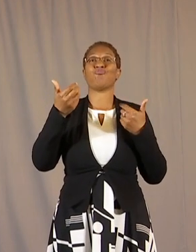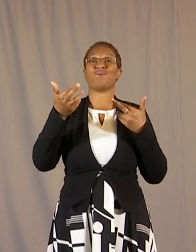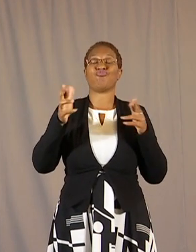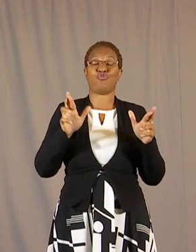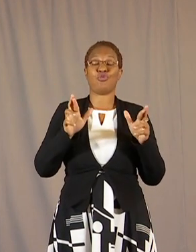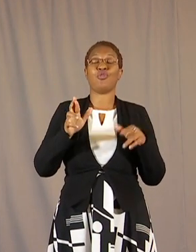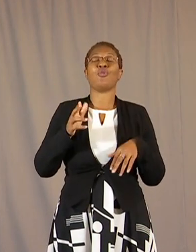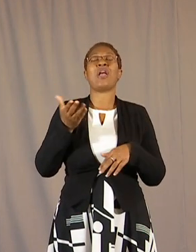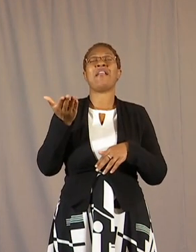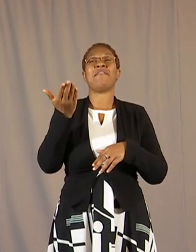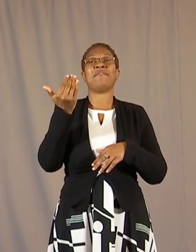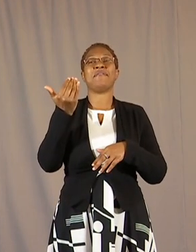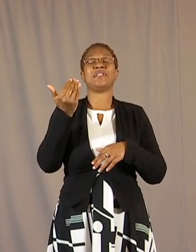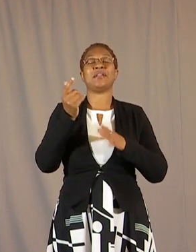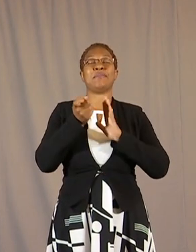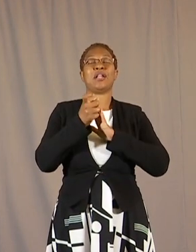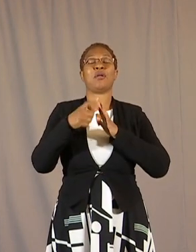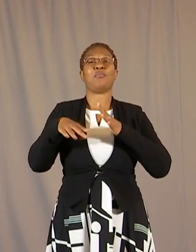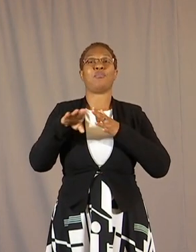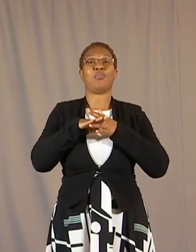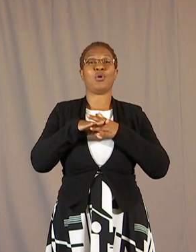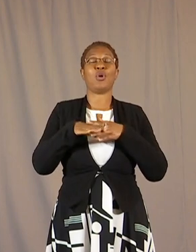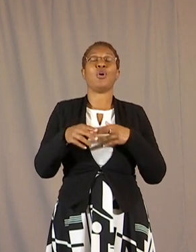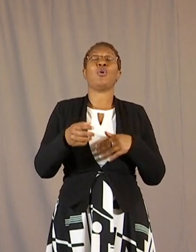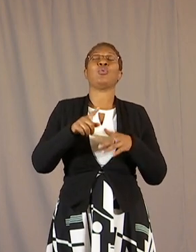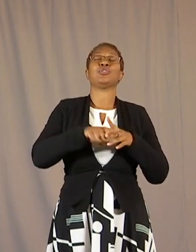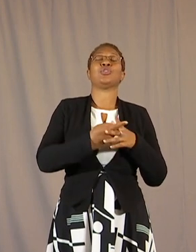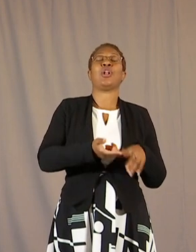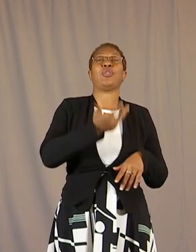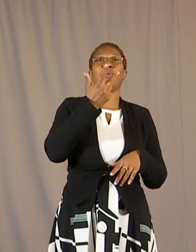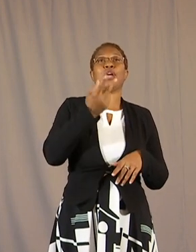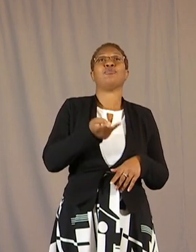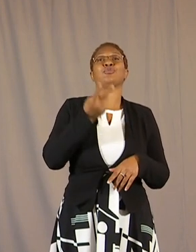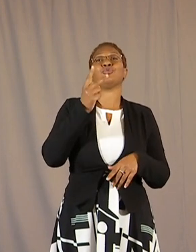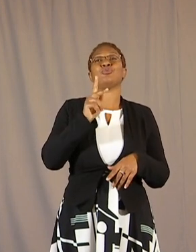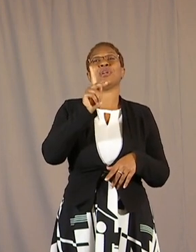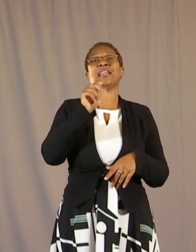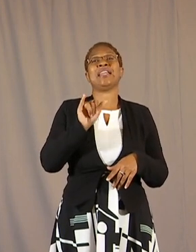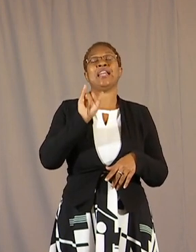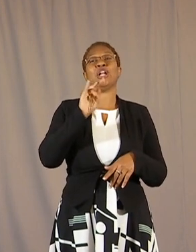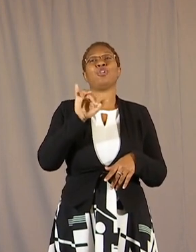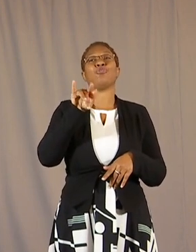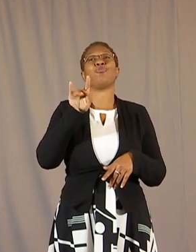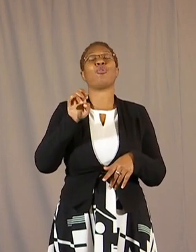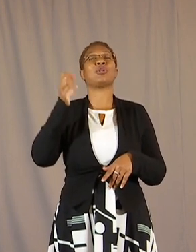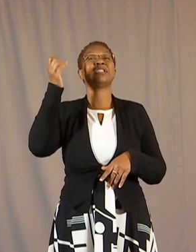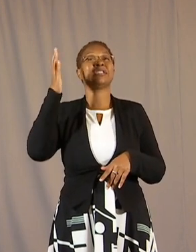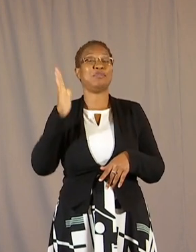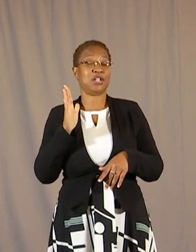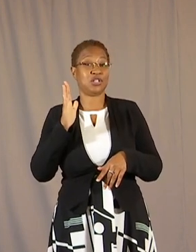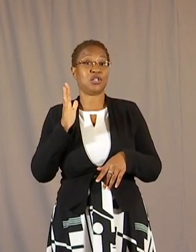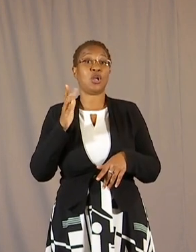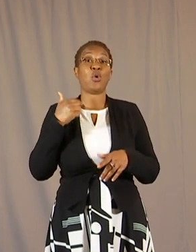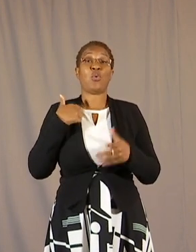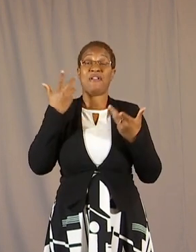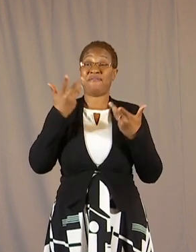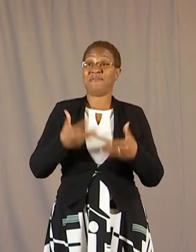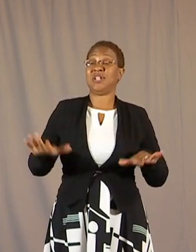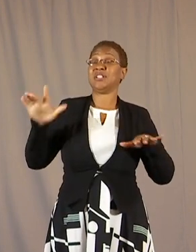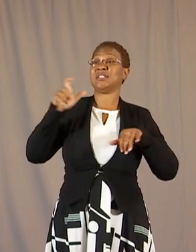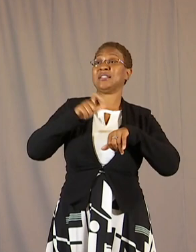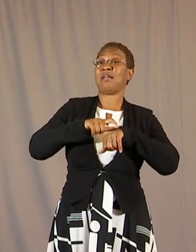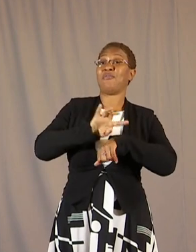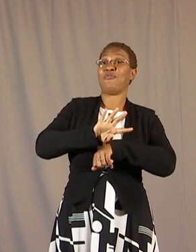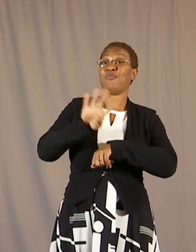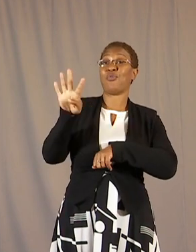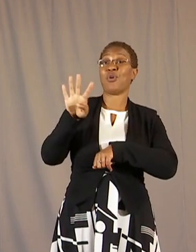We'll start at 3:00. We have two great keynote speakers. We're done officially at 4, but if you choose